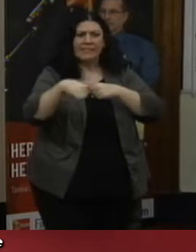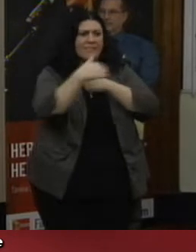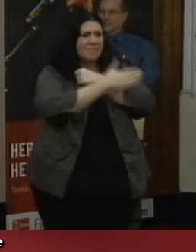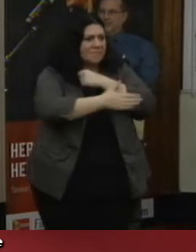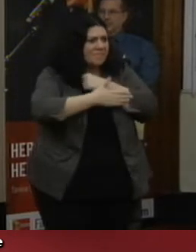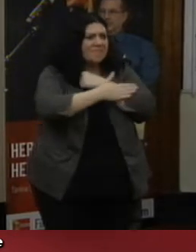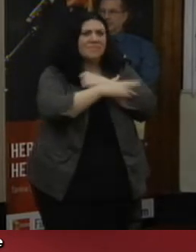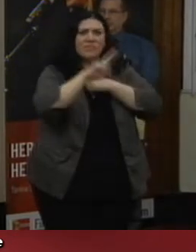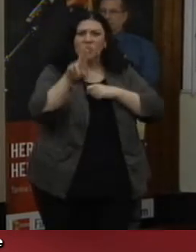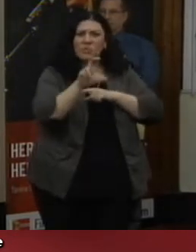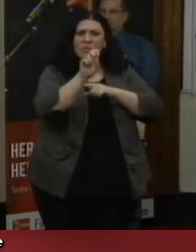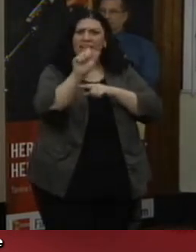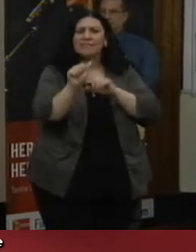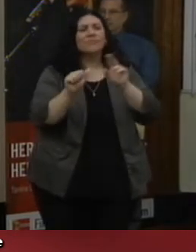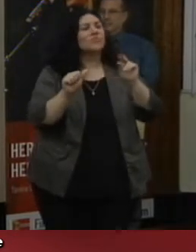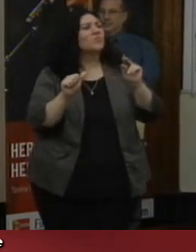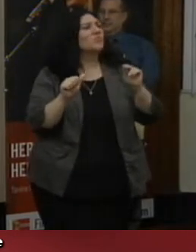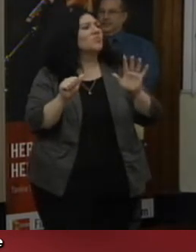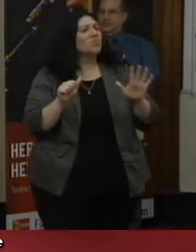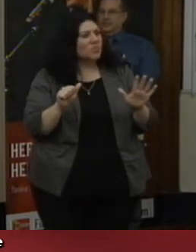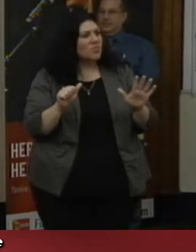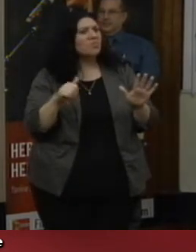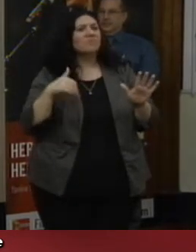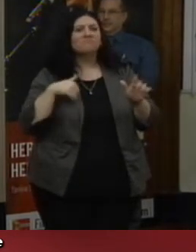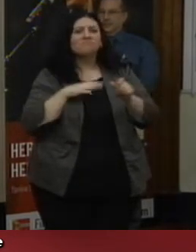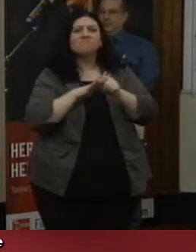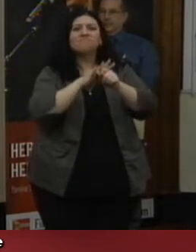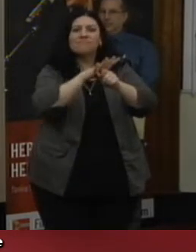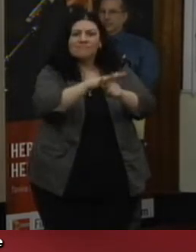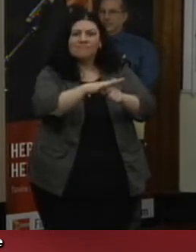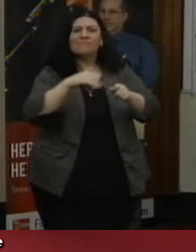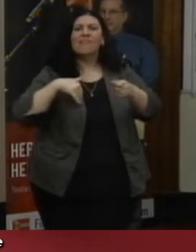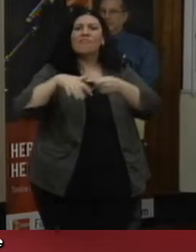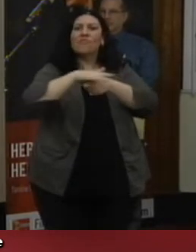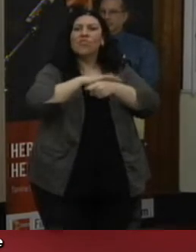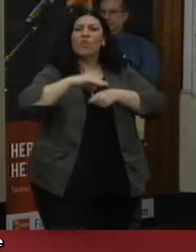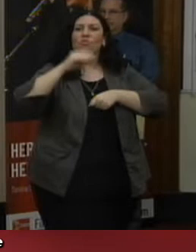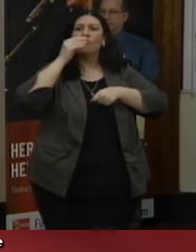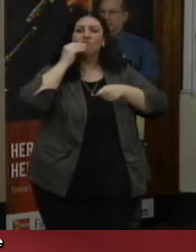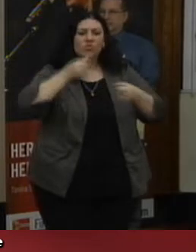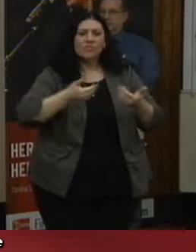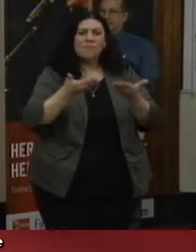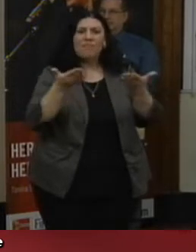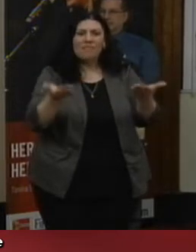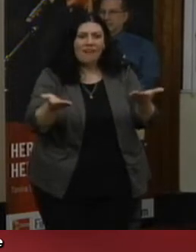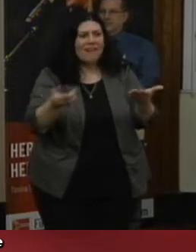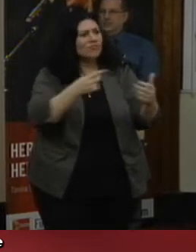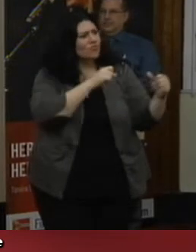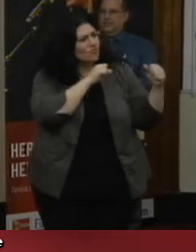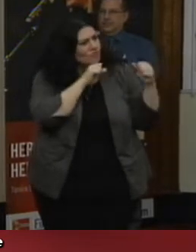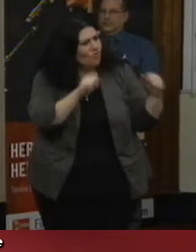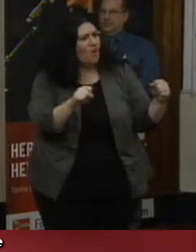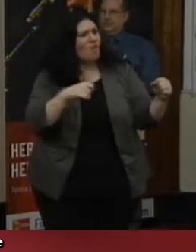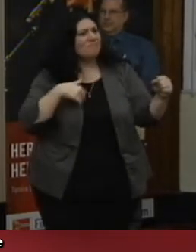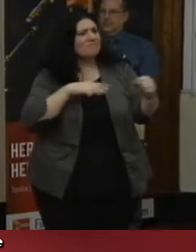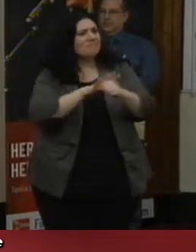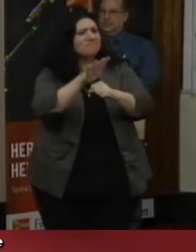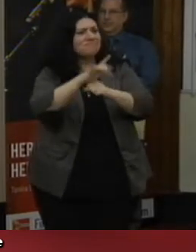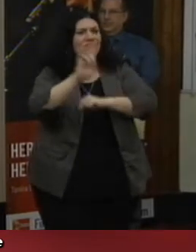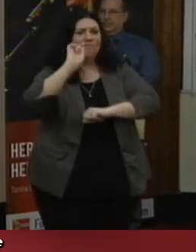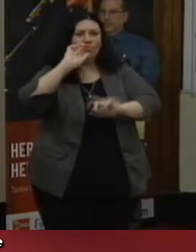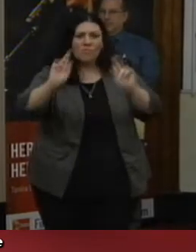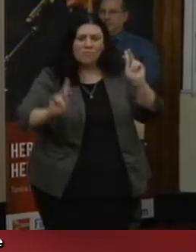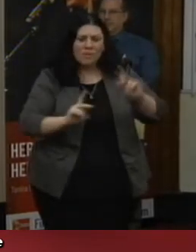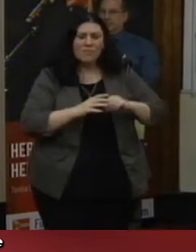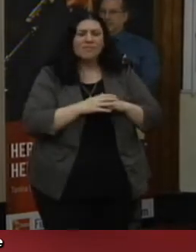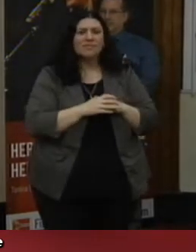have a good local food supply, and the food supply chain is strong. I want